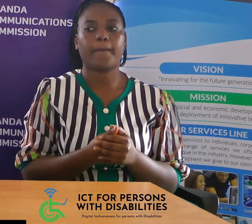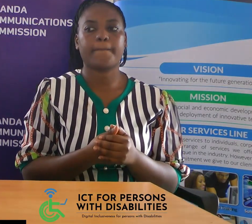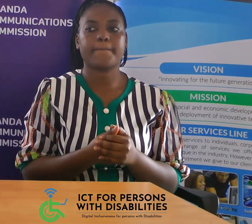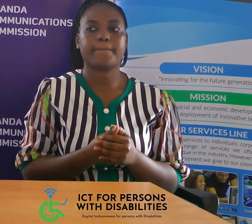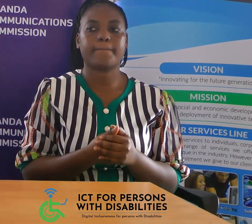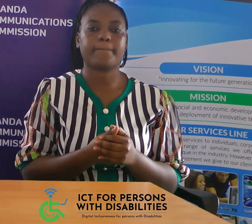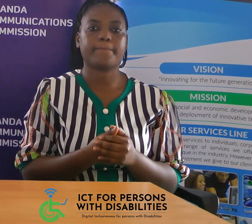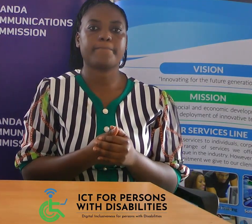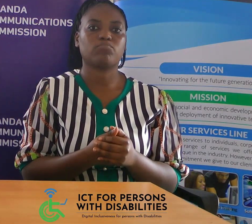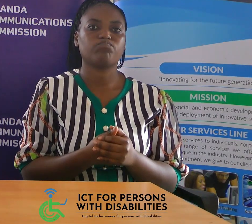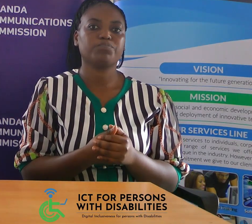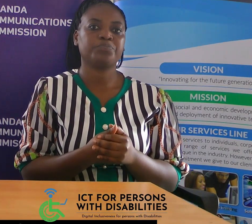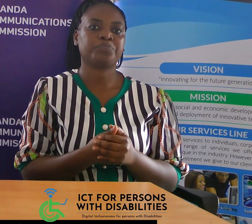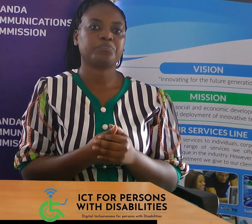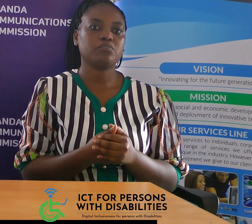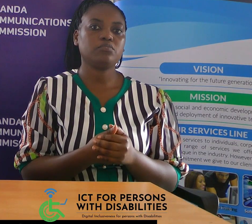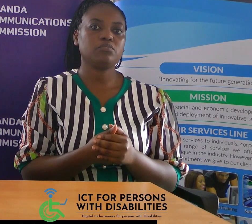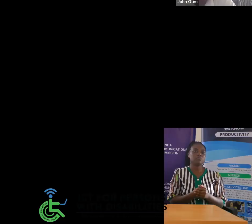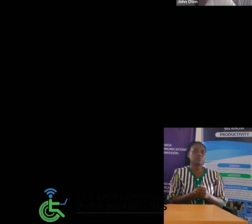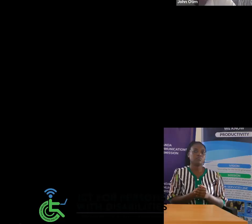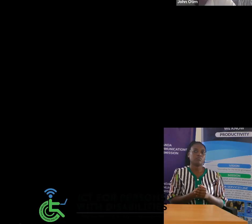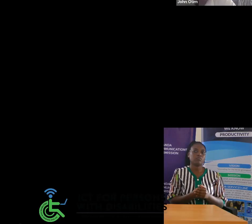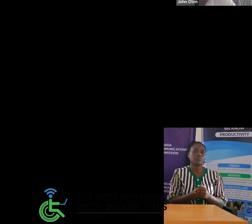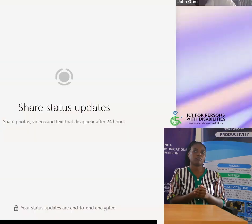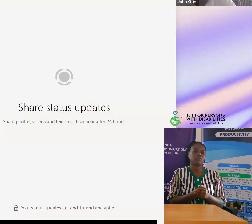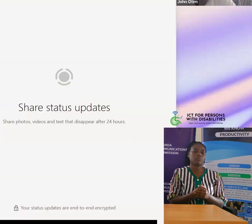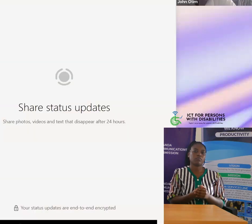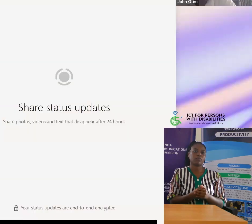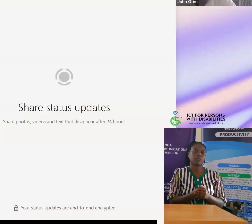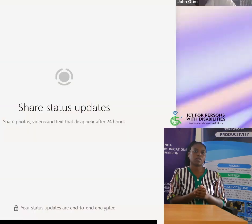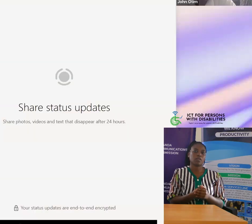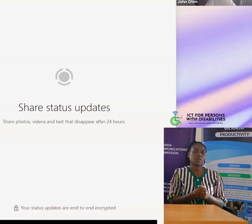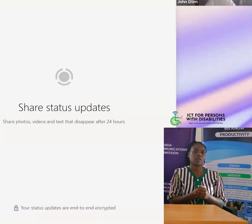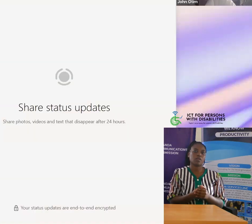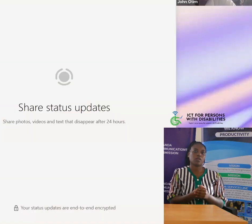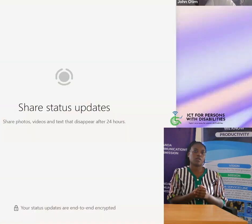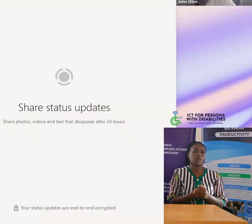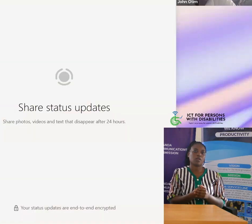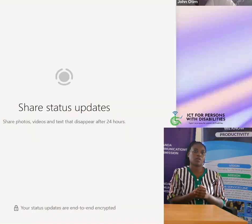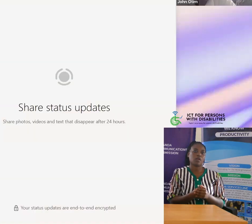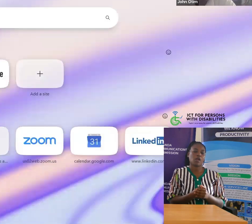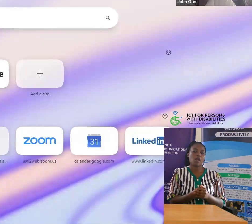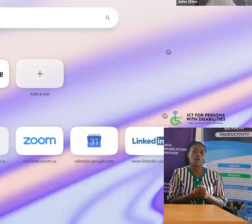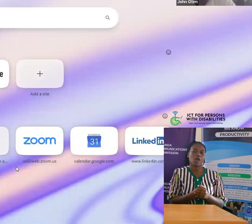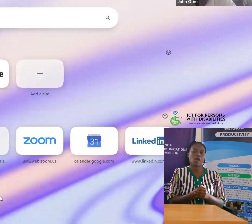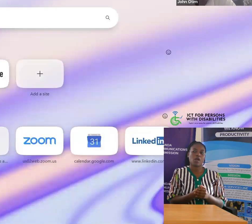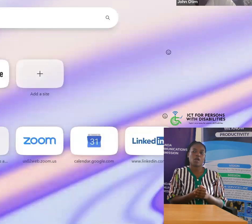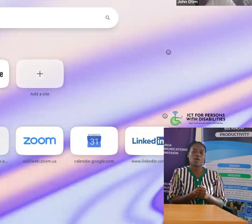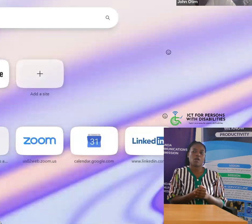Okay. I hope you're able to see my screen.